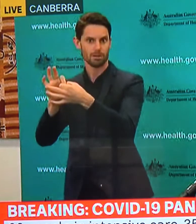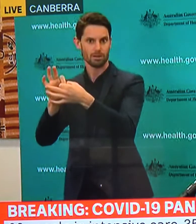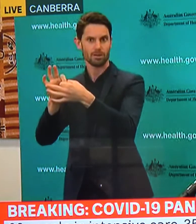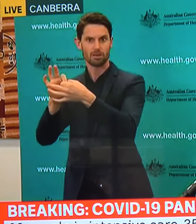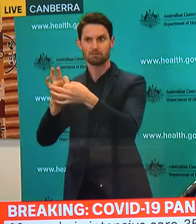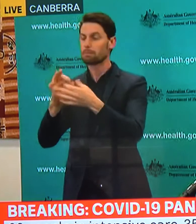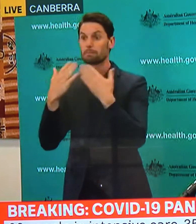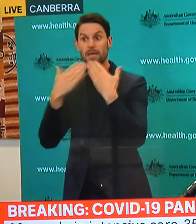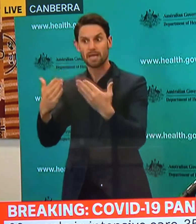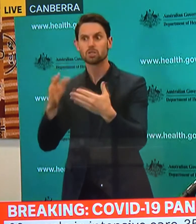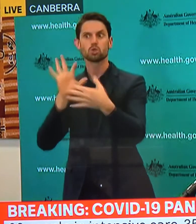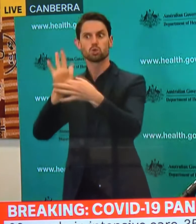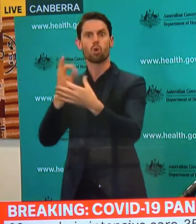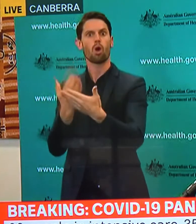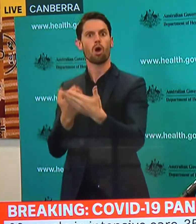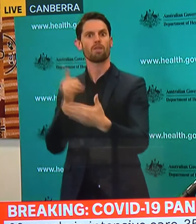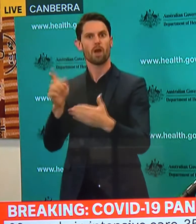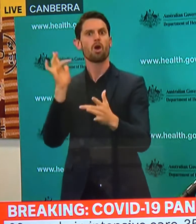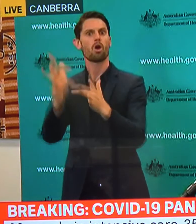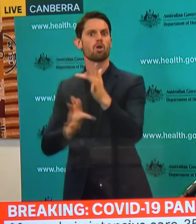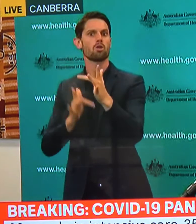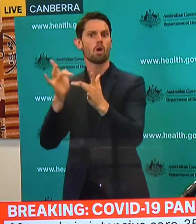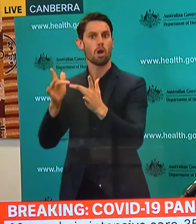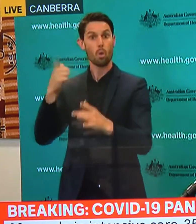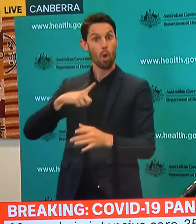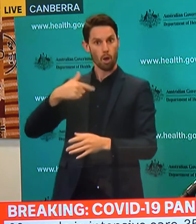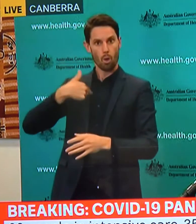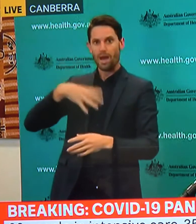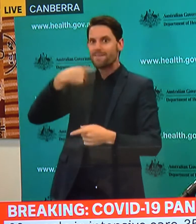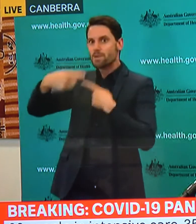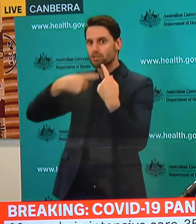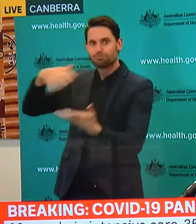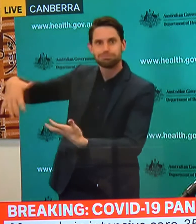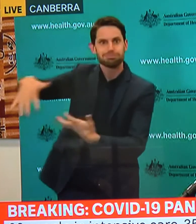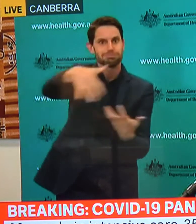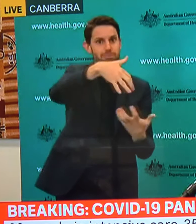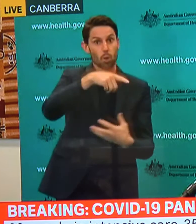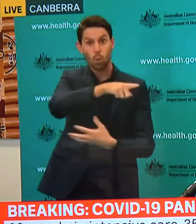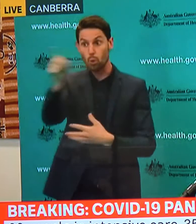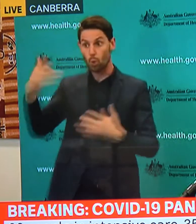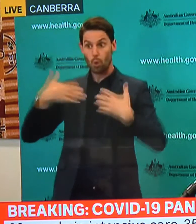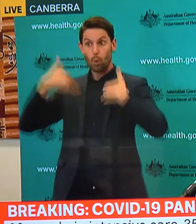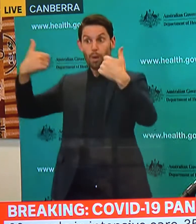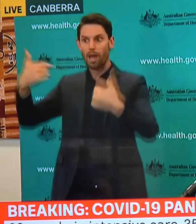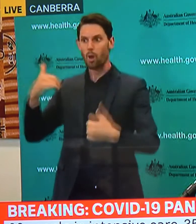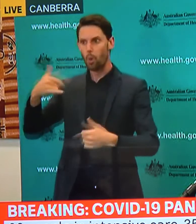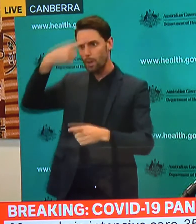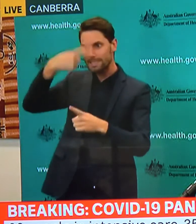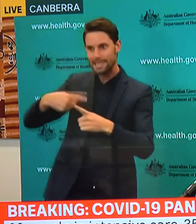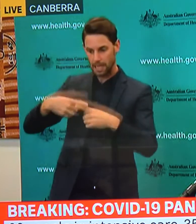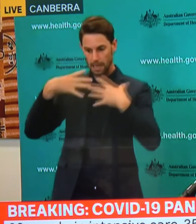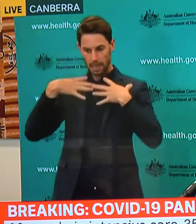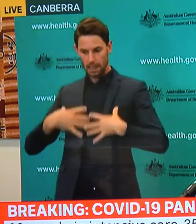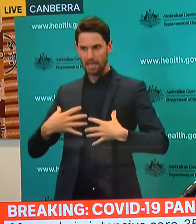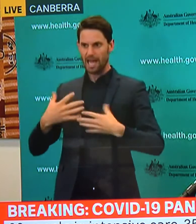have a tracking across Australia and a map of hotspots of people with respiratory disease. This has been running for